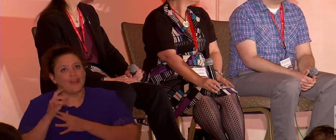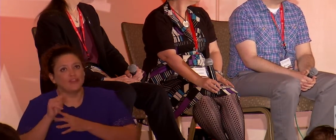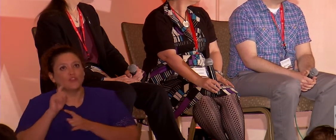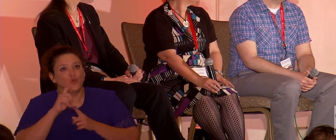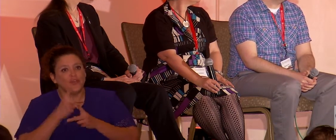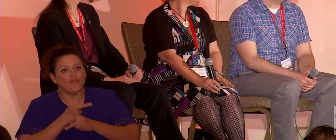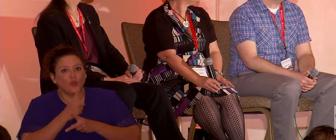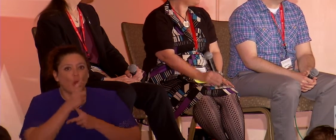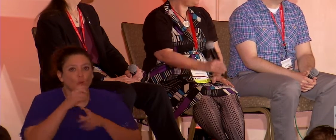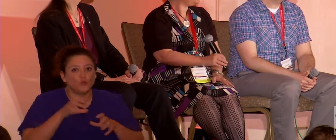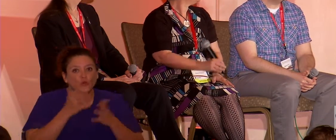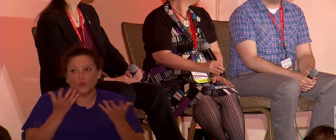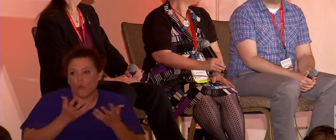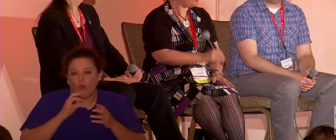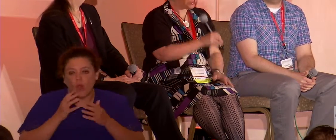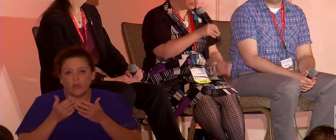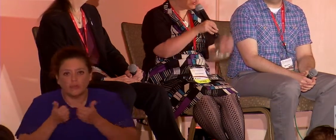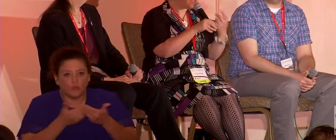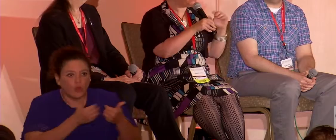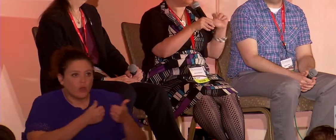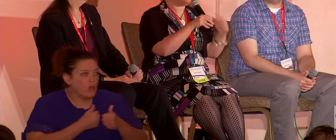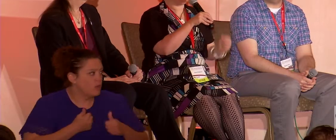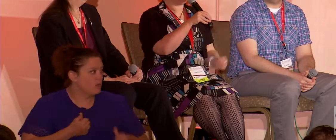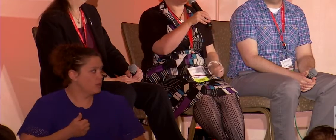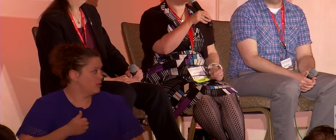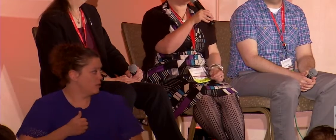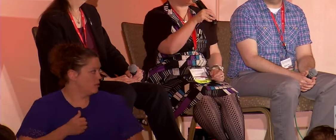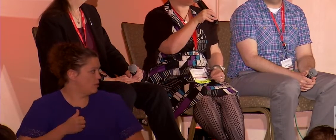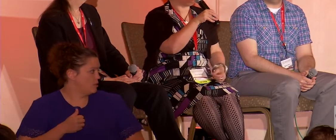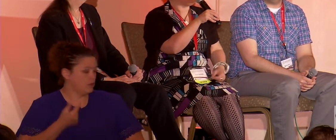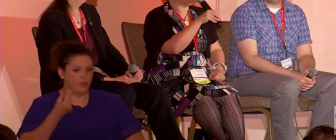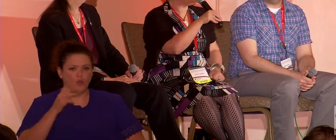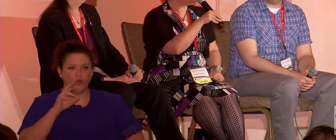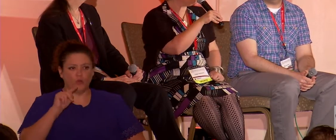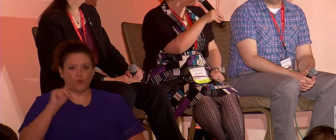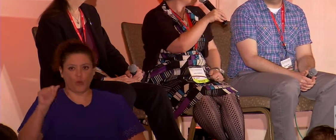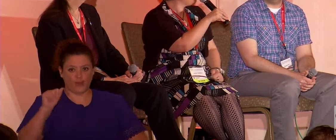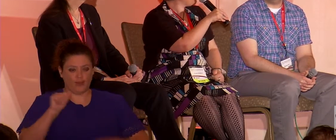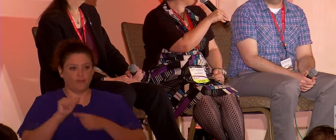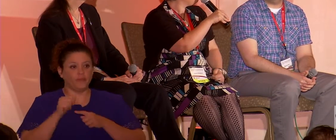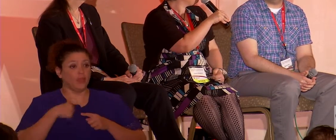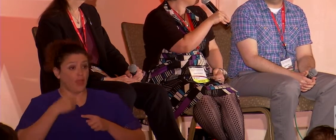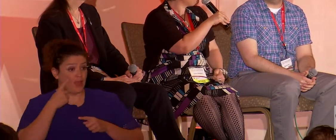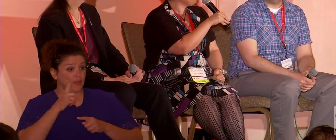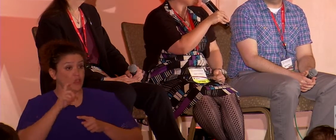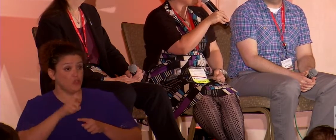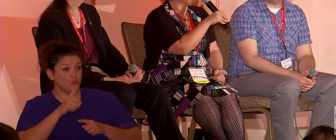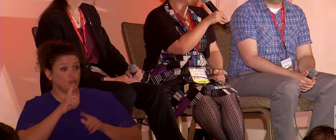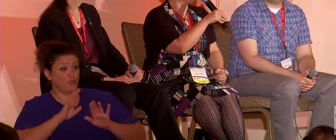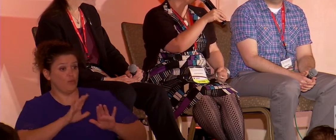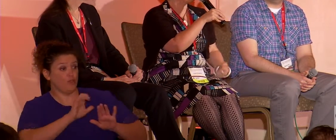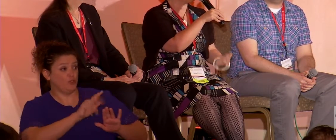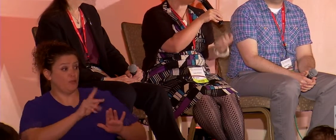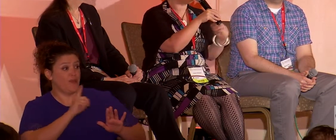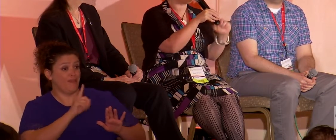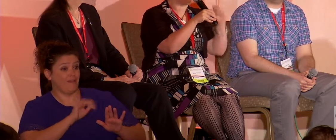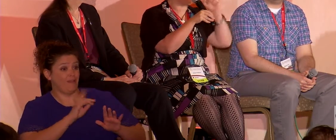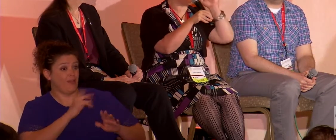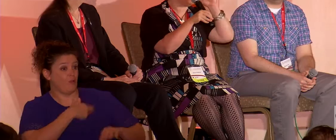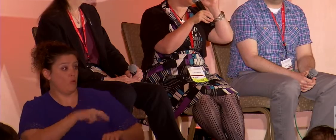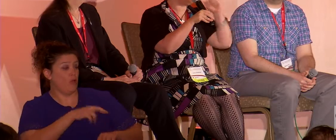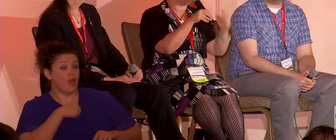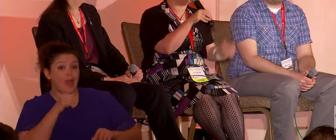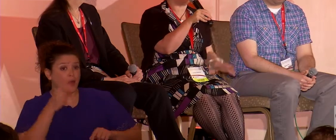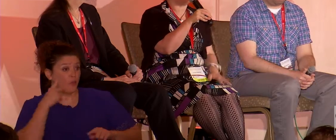what? We've talked that about coalition. I absolutely think we should be pushing back on moderate and progressive and mushy religion. I mean, I don't think it does as much